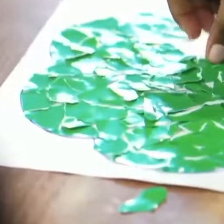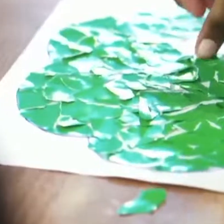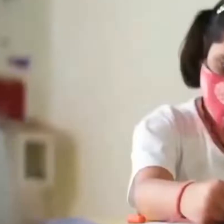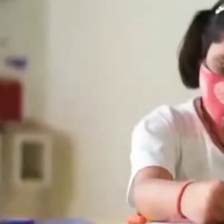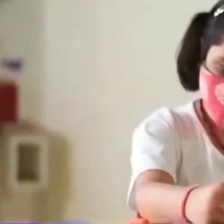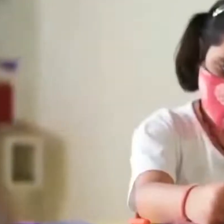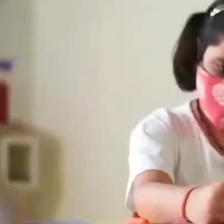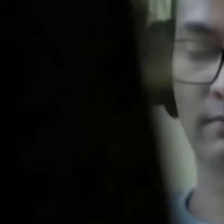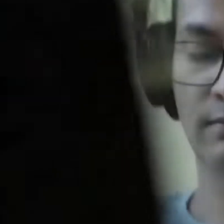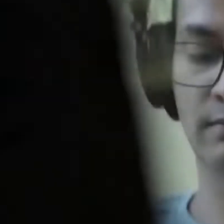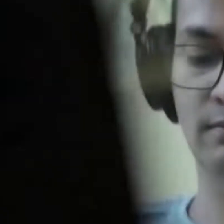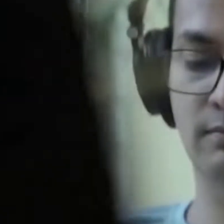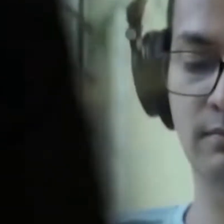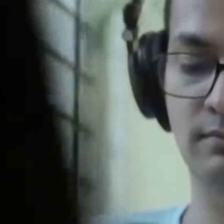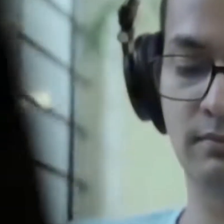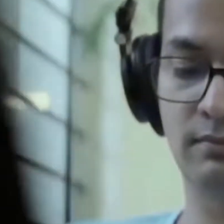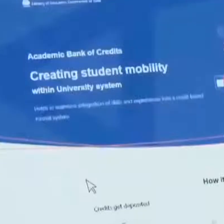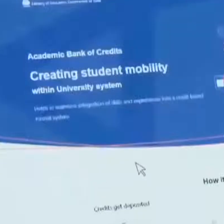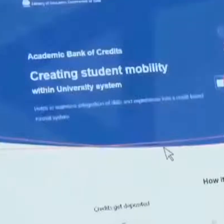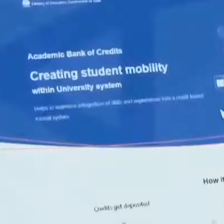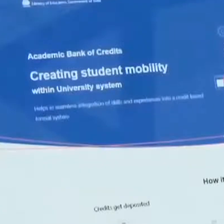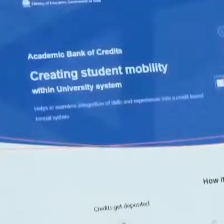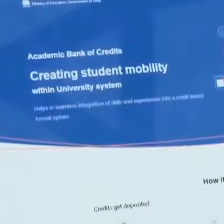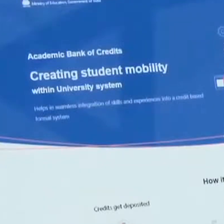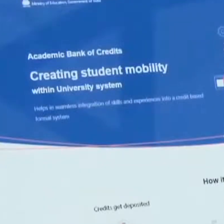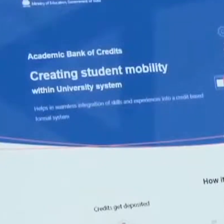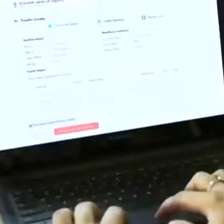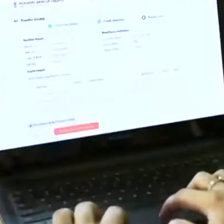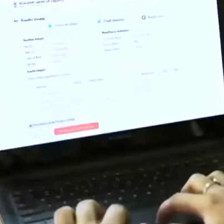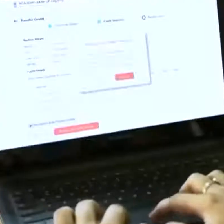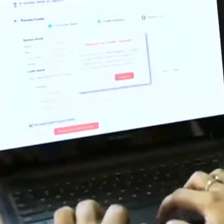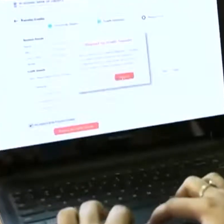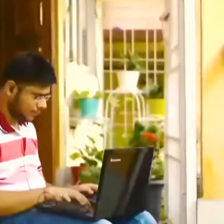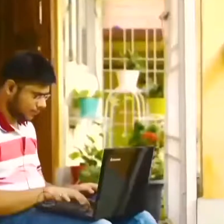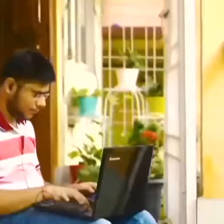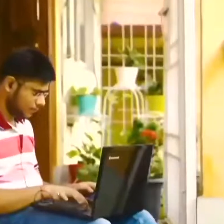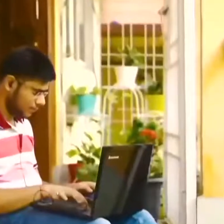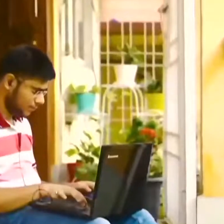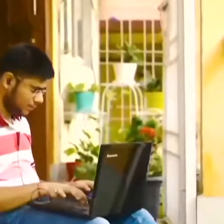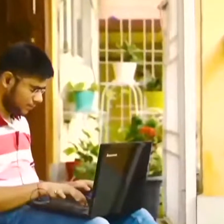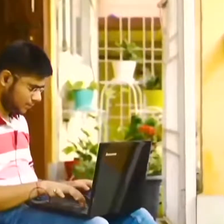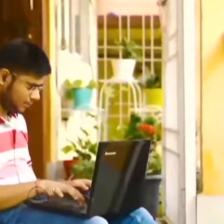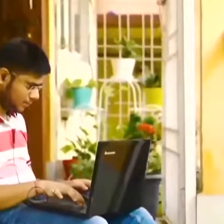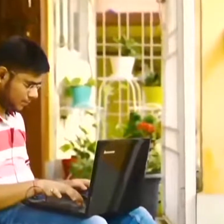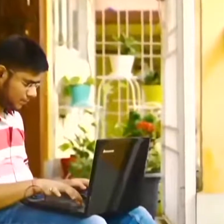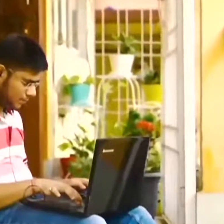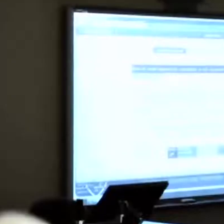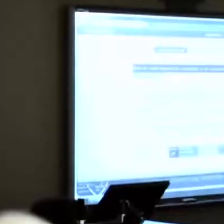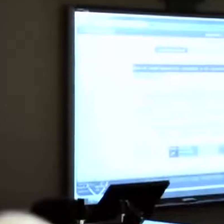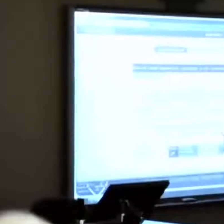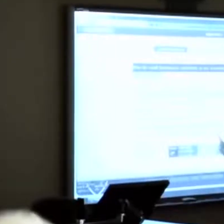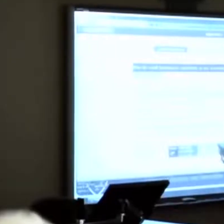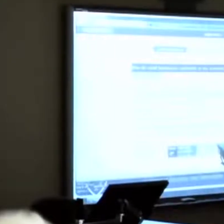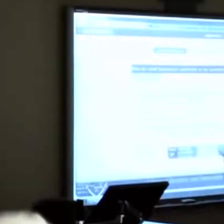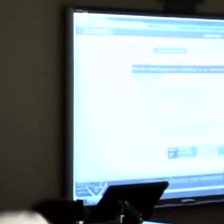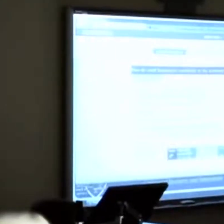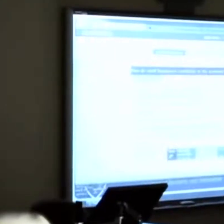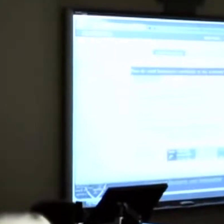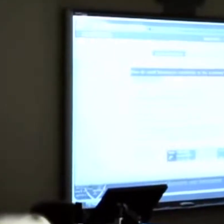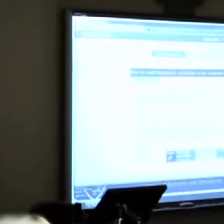easier to develop employability and ensure access to various job portals. One of the objectives of VOS